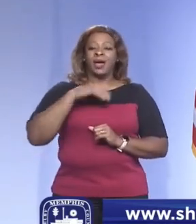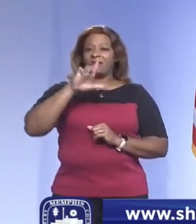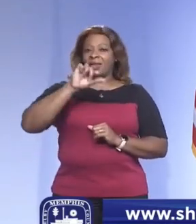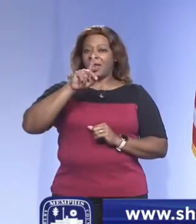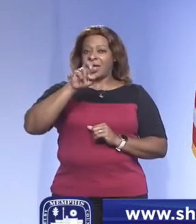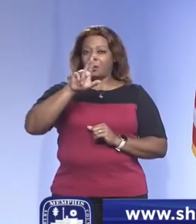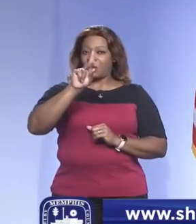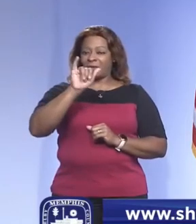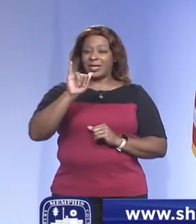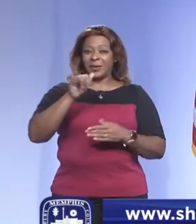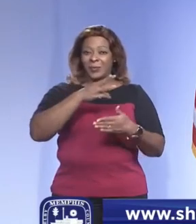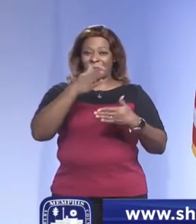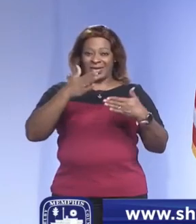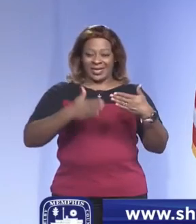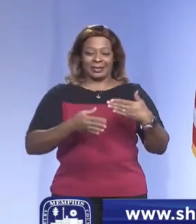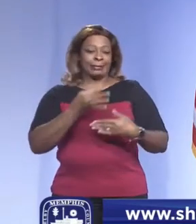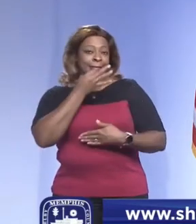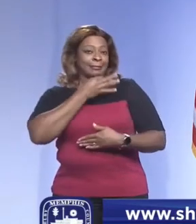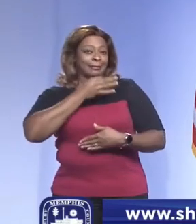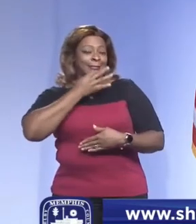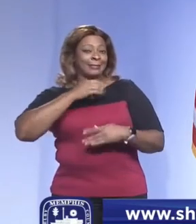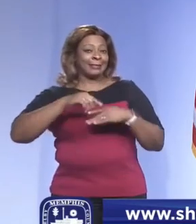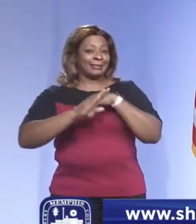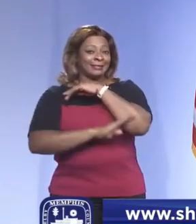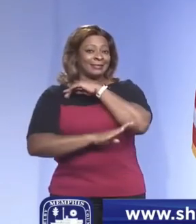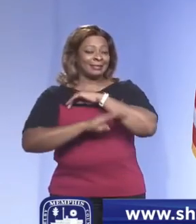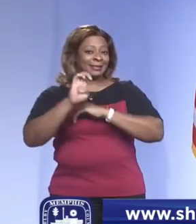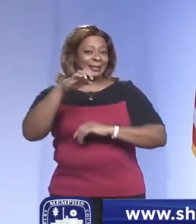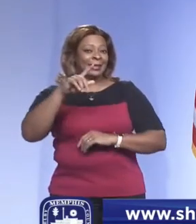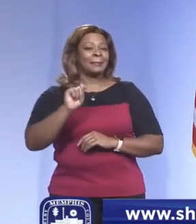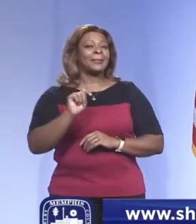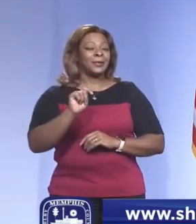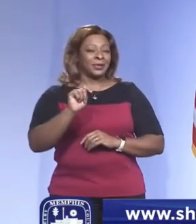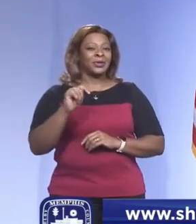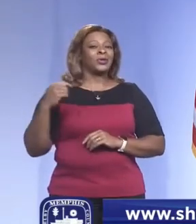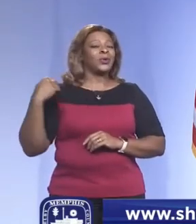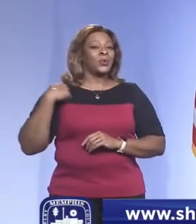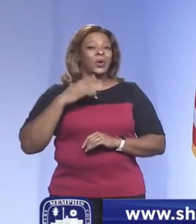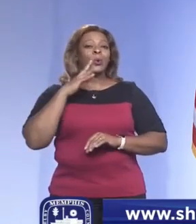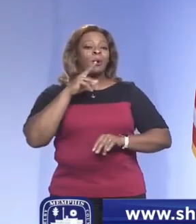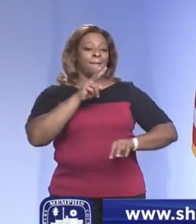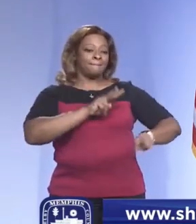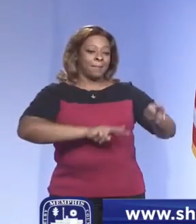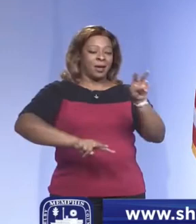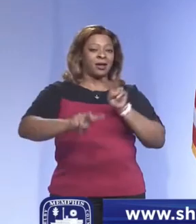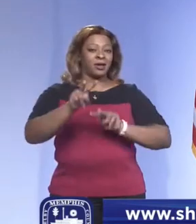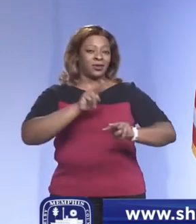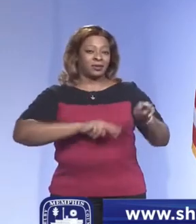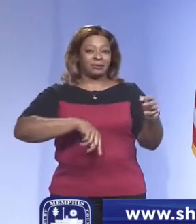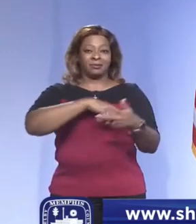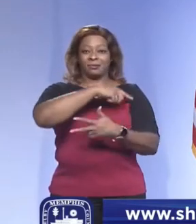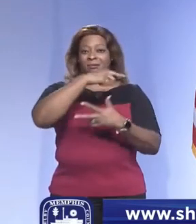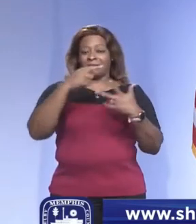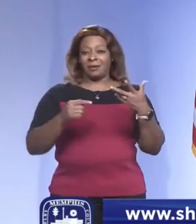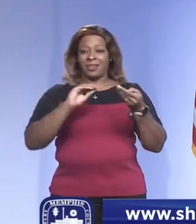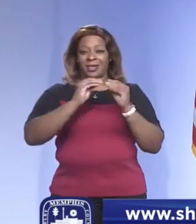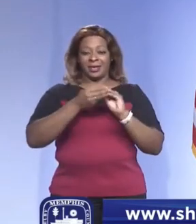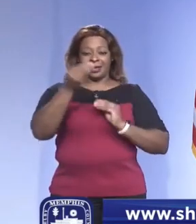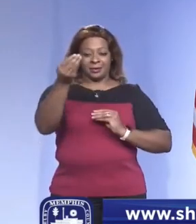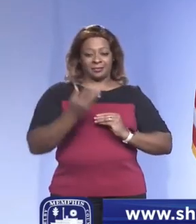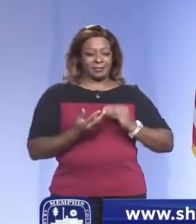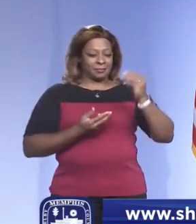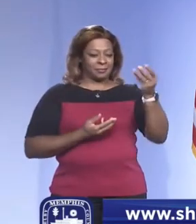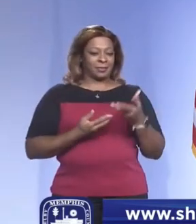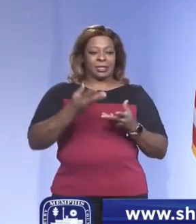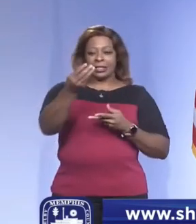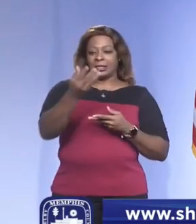Day weekend approaching. So we'll be monitoring certainly data to see what